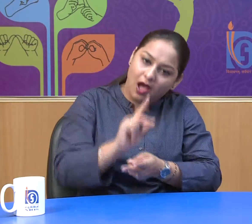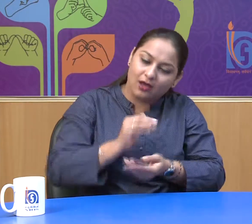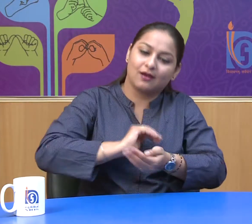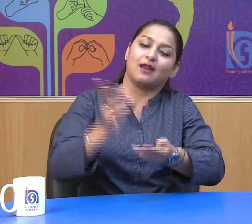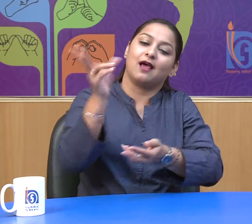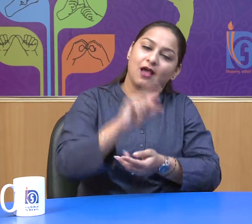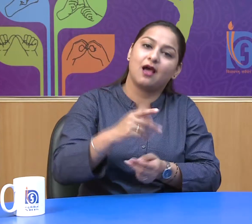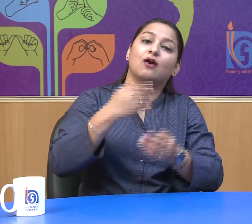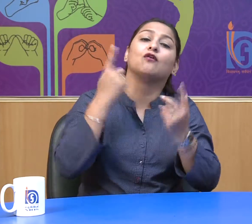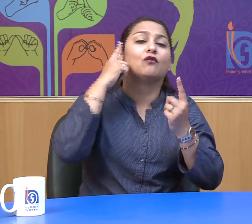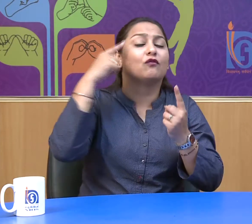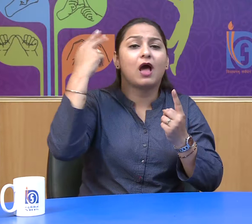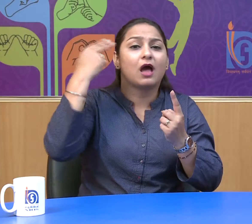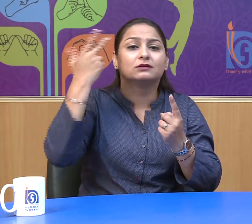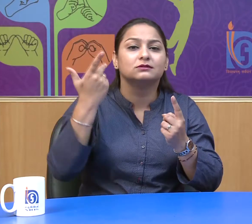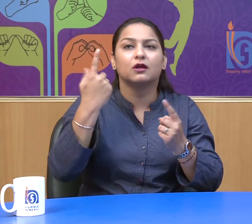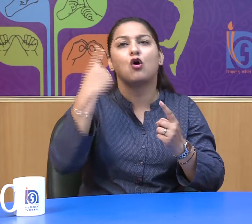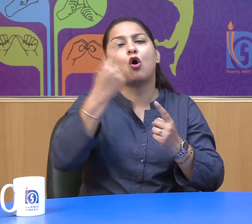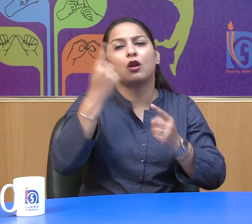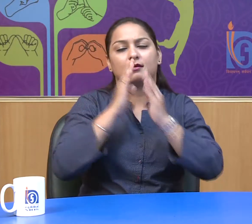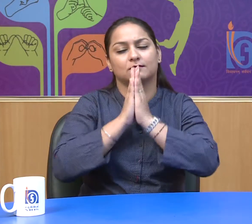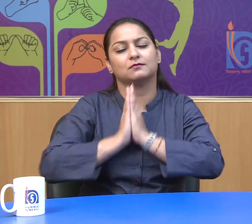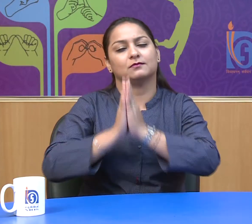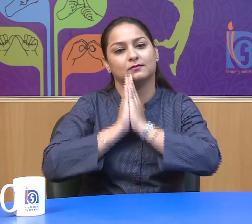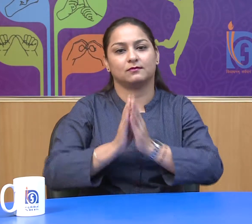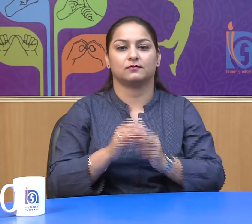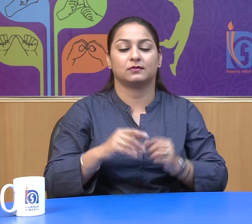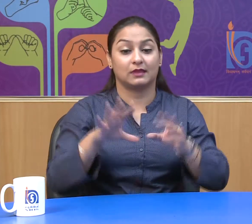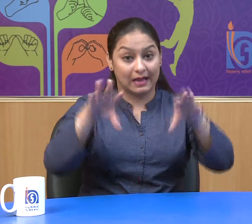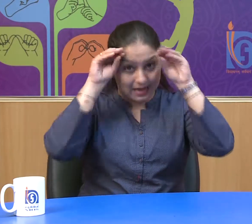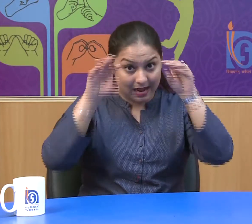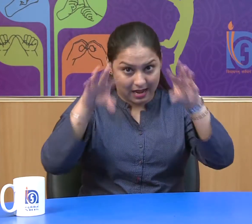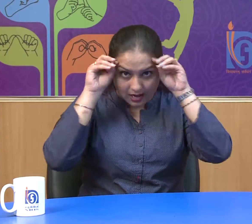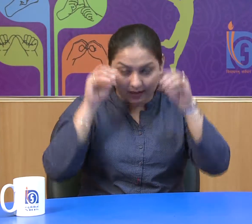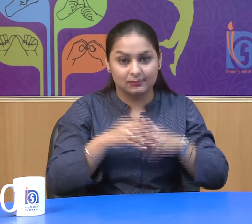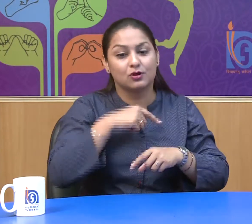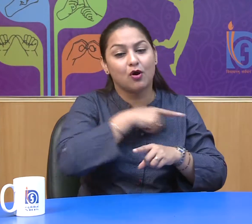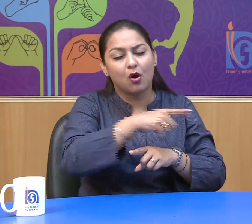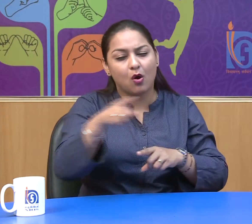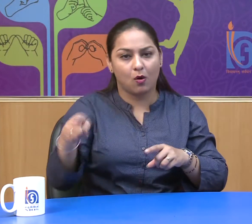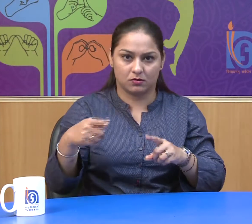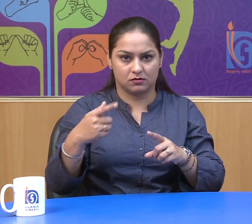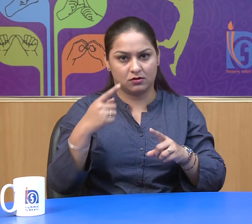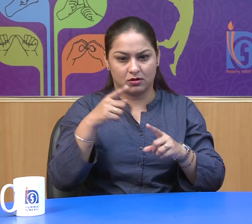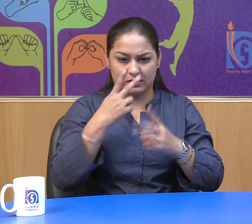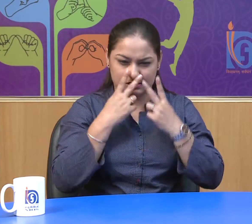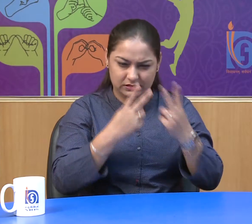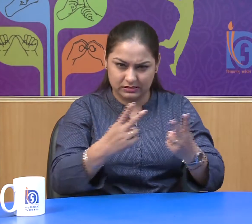His praise. Learners, have you been able to notice here